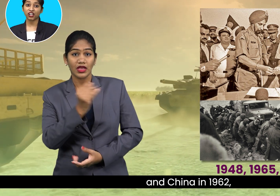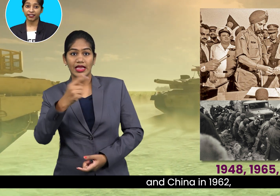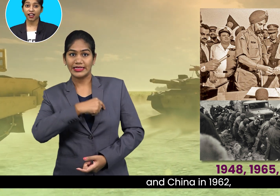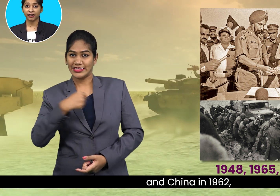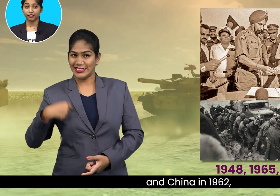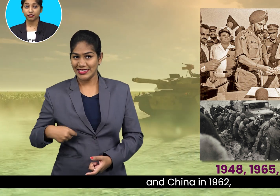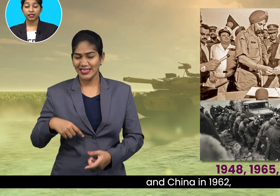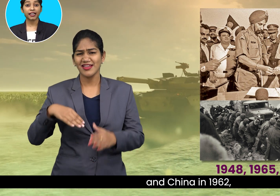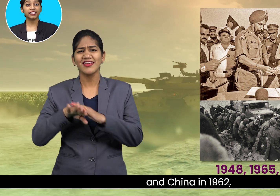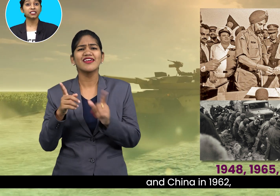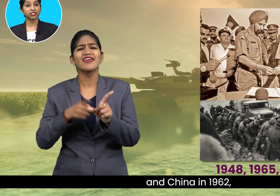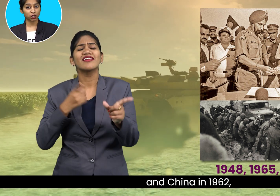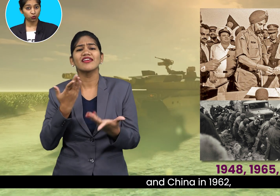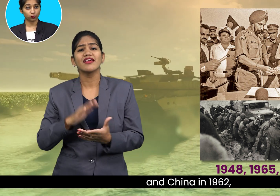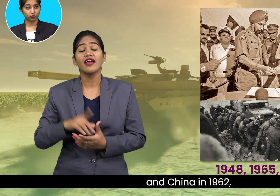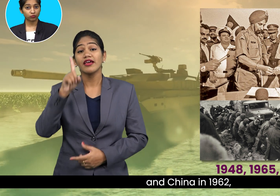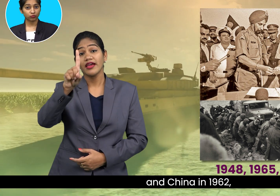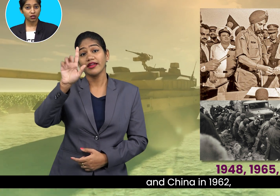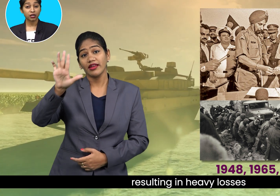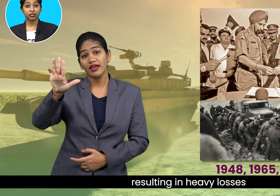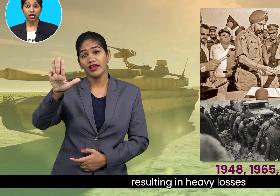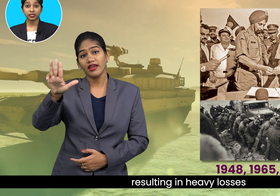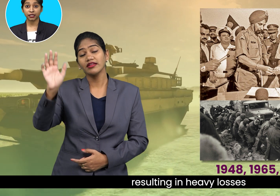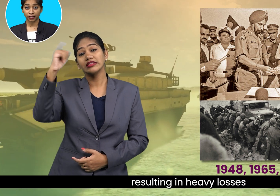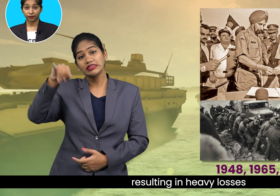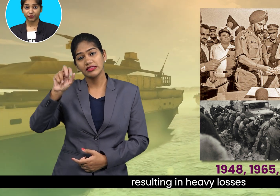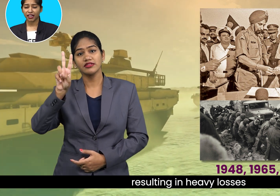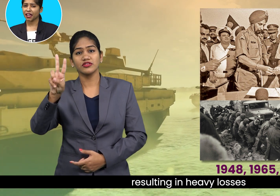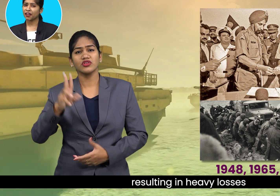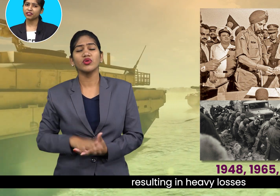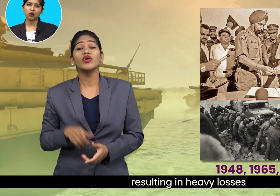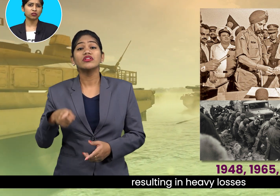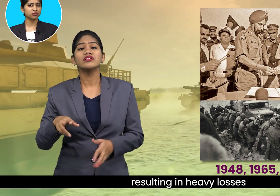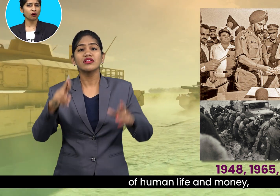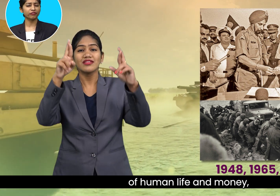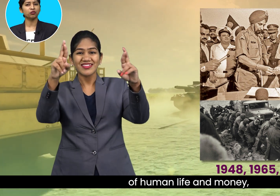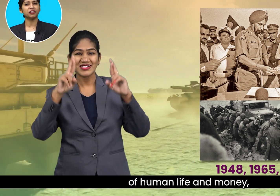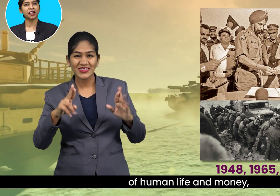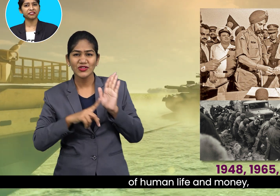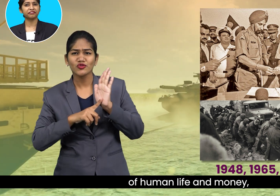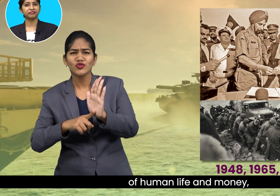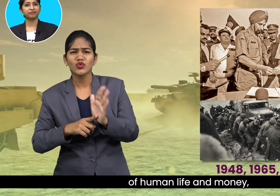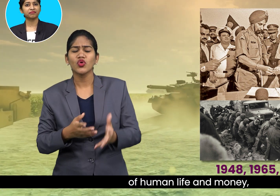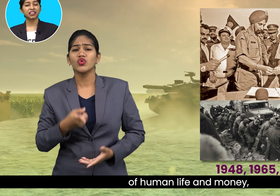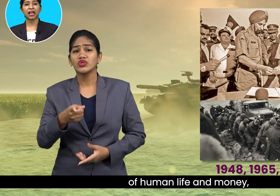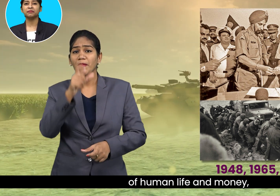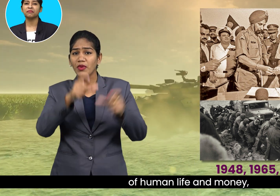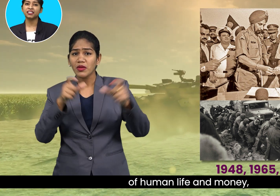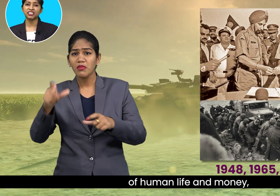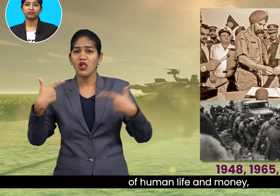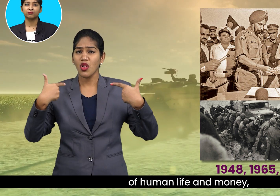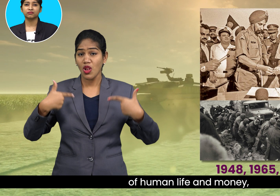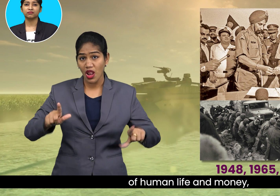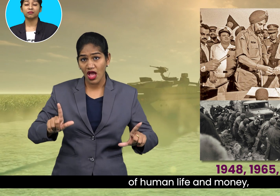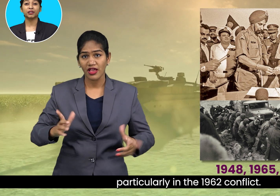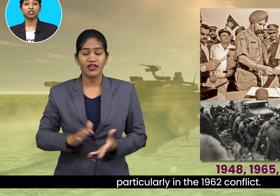and China in 1962, resulting in heavy losses of human life and